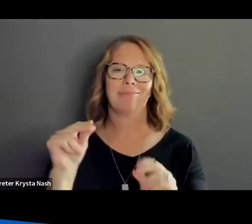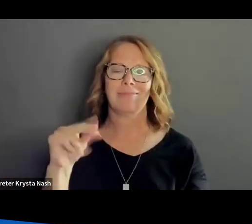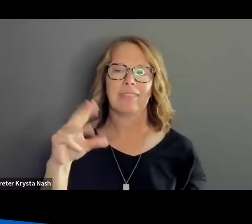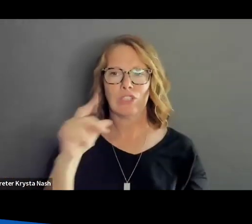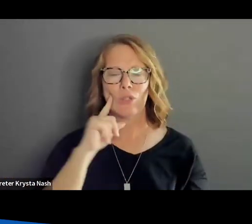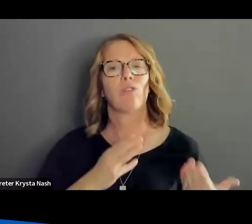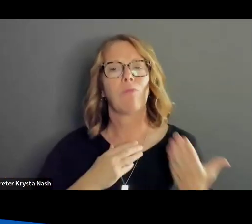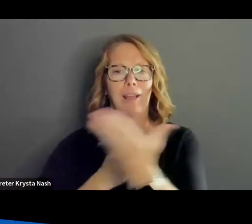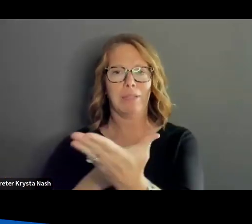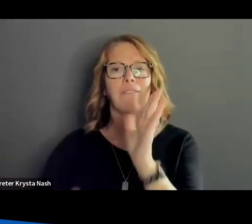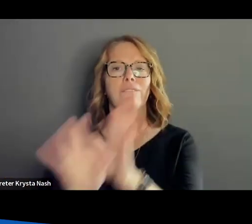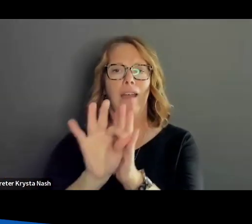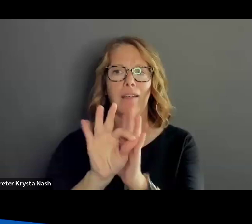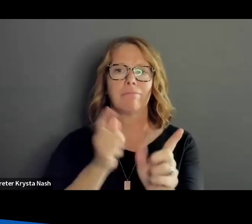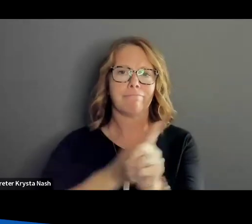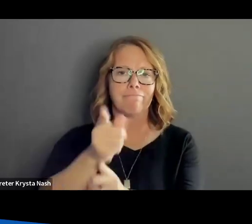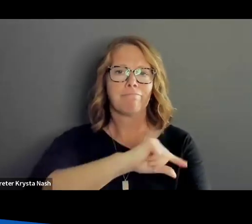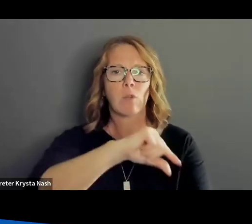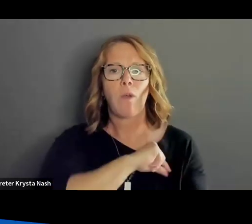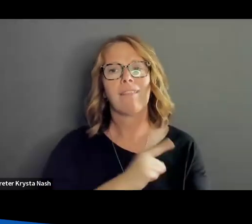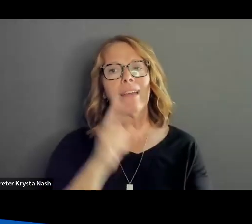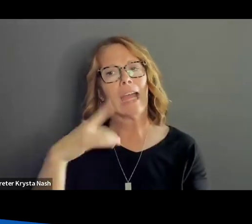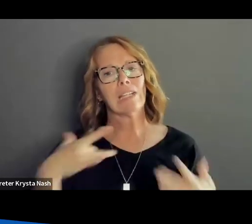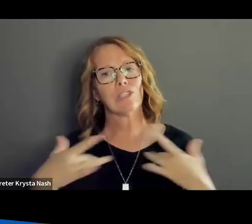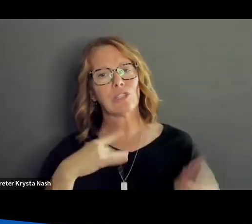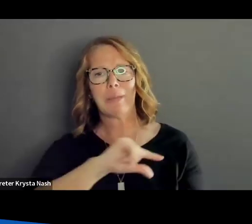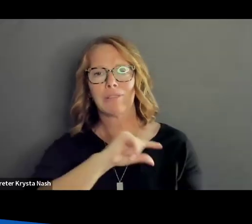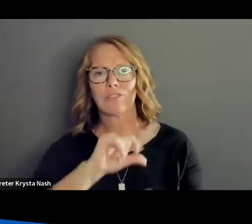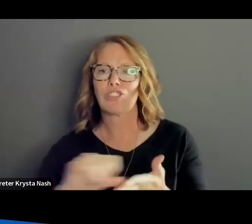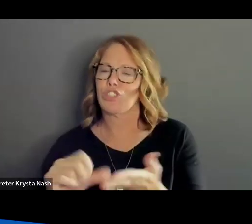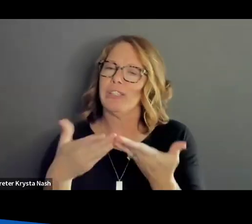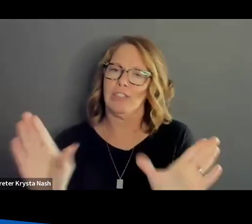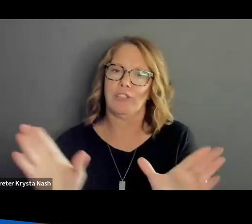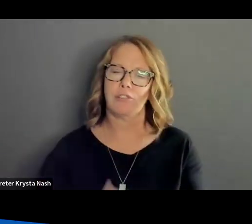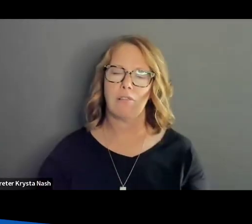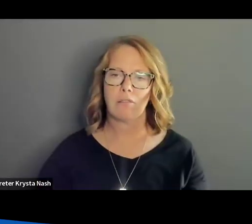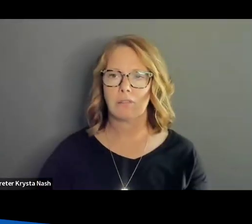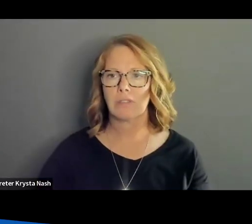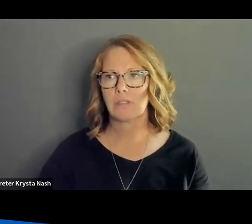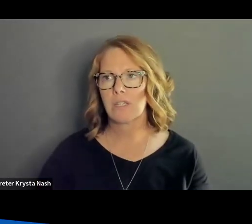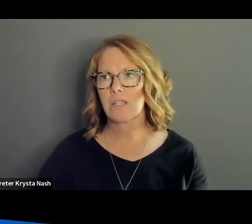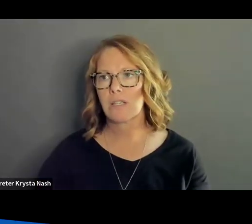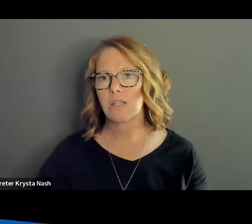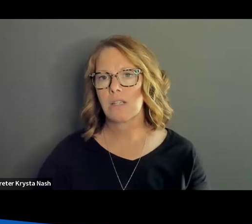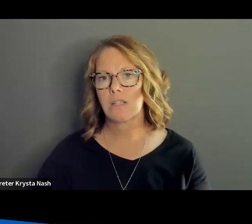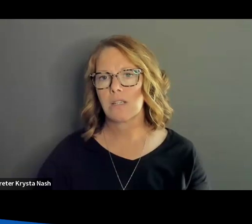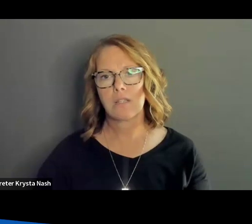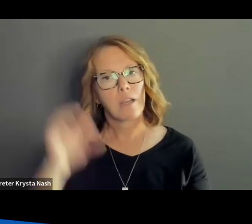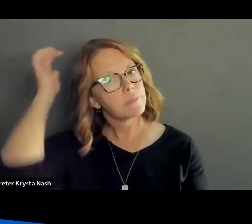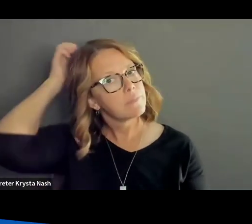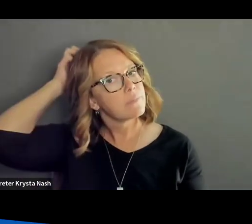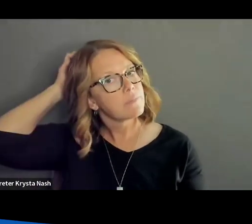find somebody. Again, I worry about surgery just in general. Um, they might be able